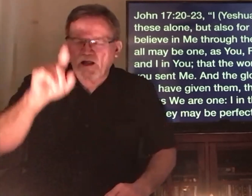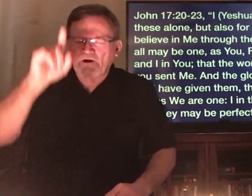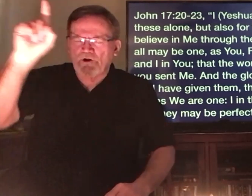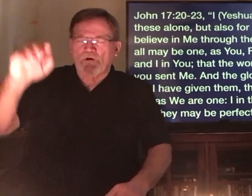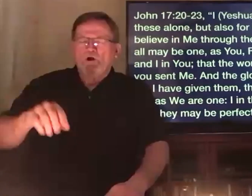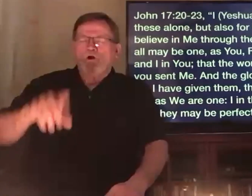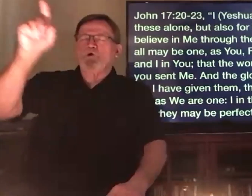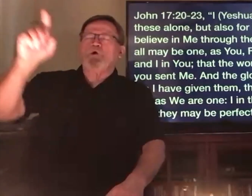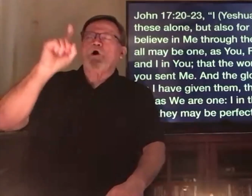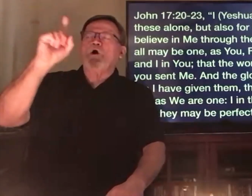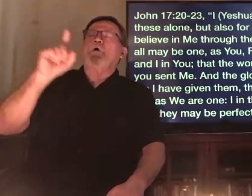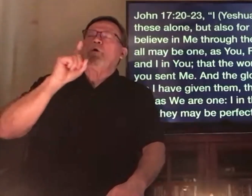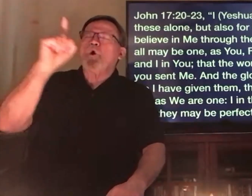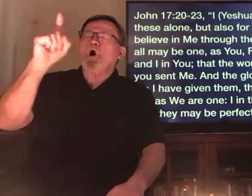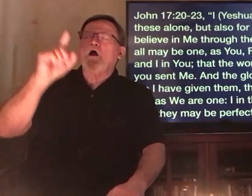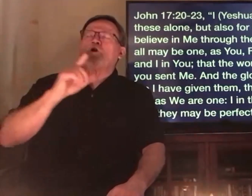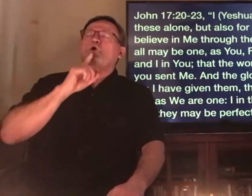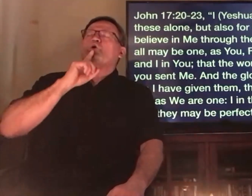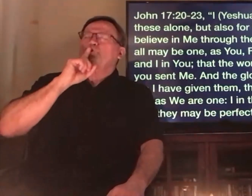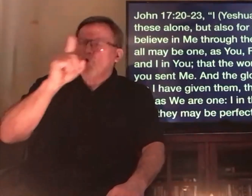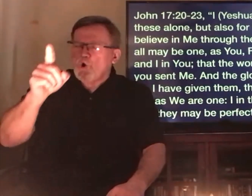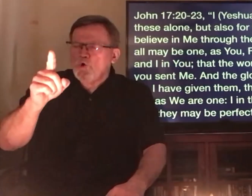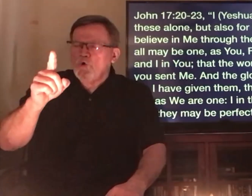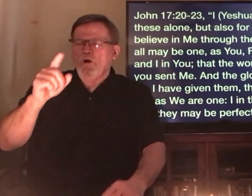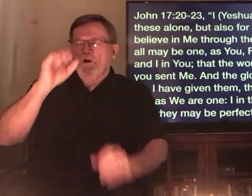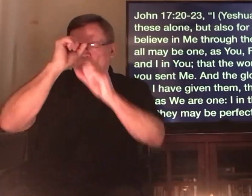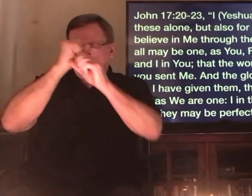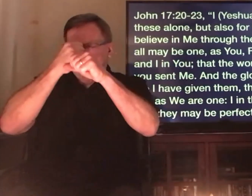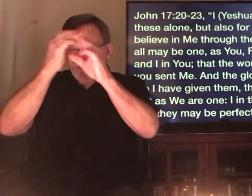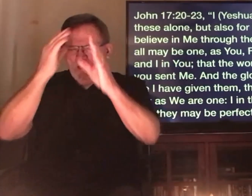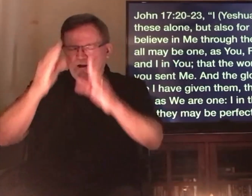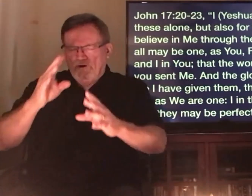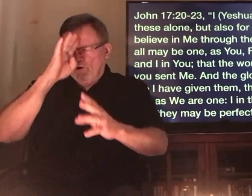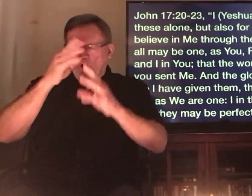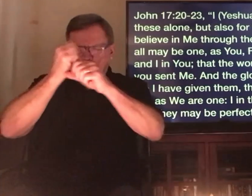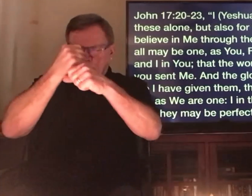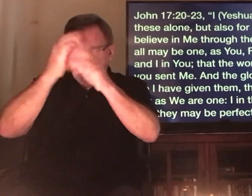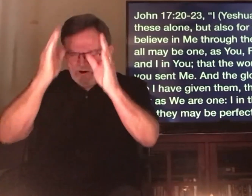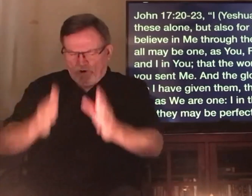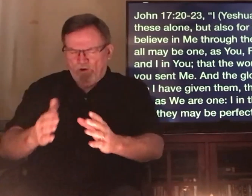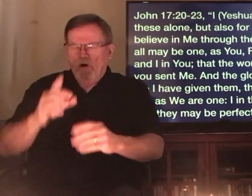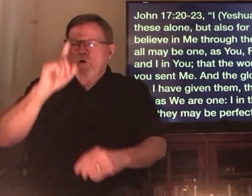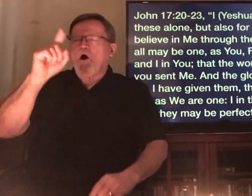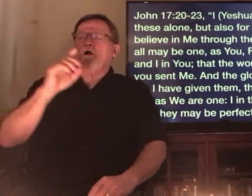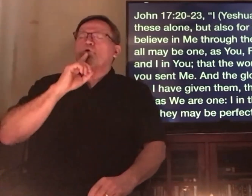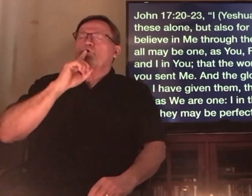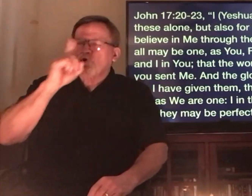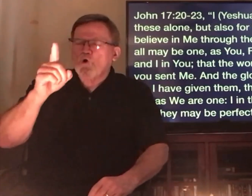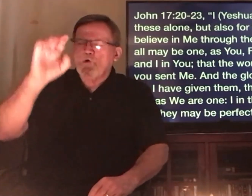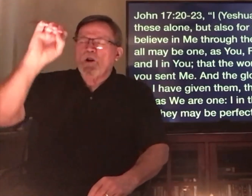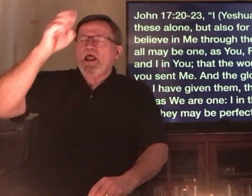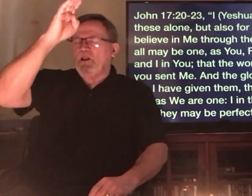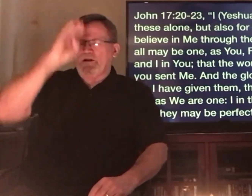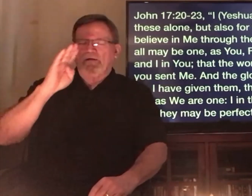Righteousness. Without righteousness, we cannot enter his kingdom. Must be born again, accept Yeshua as Lord